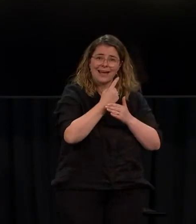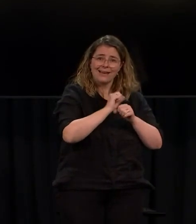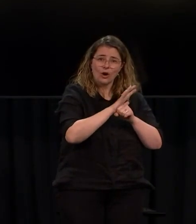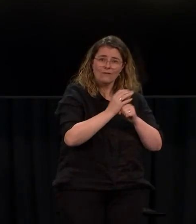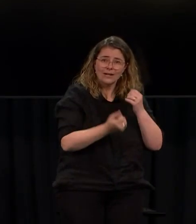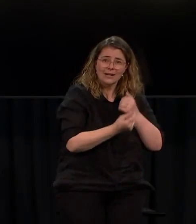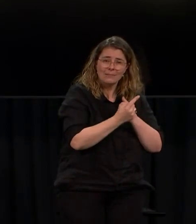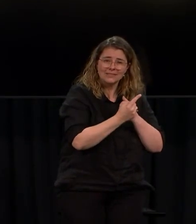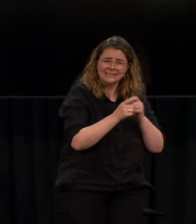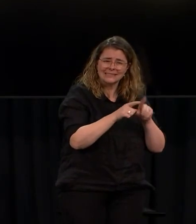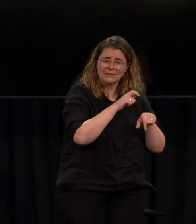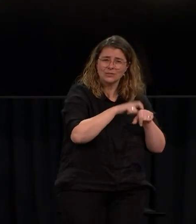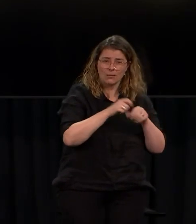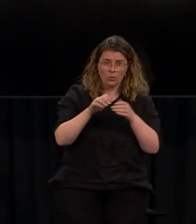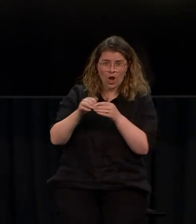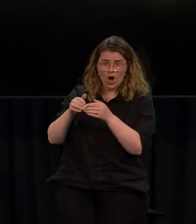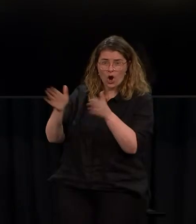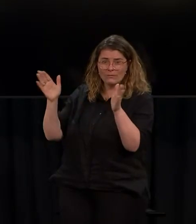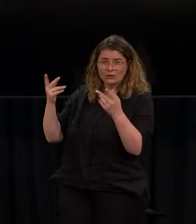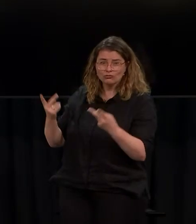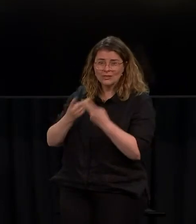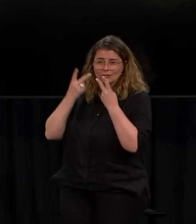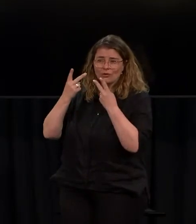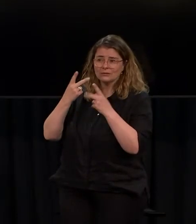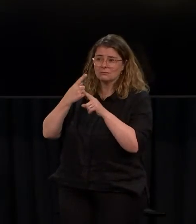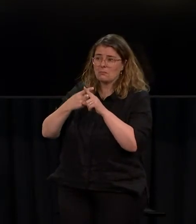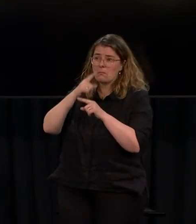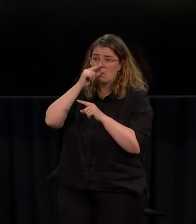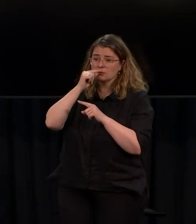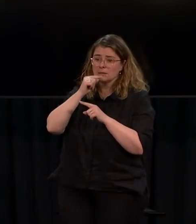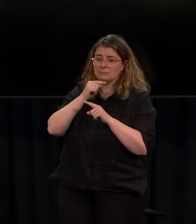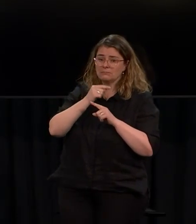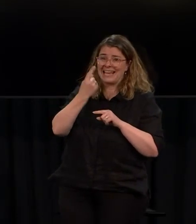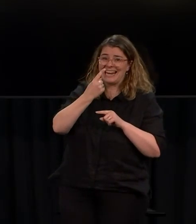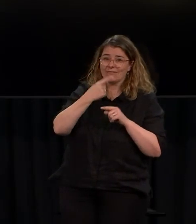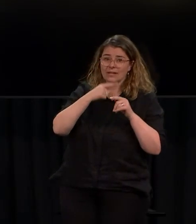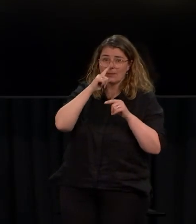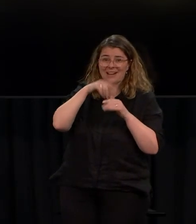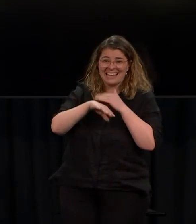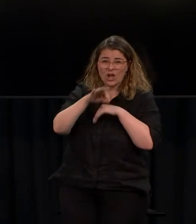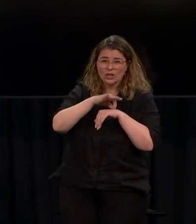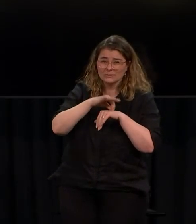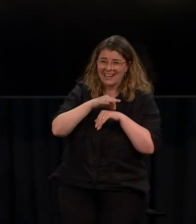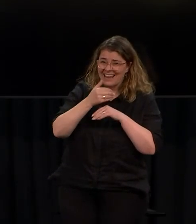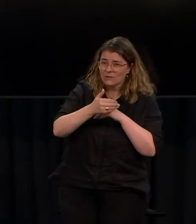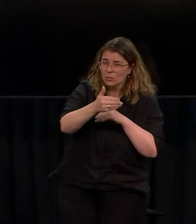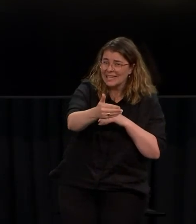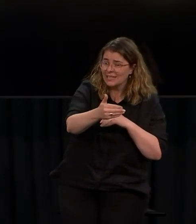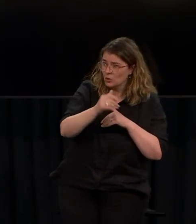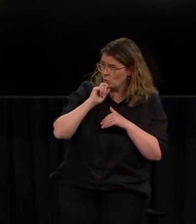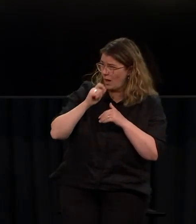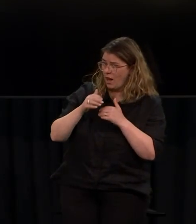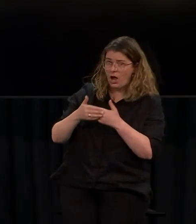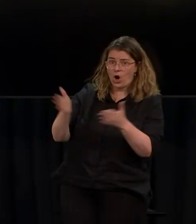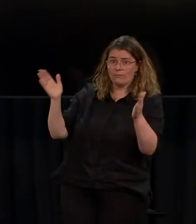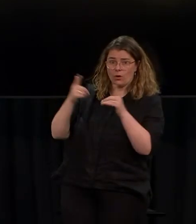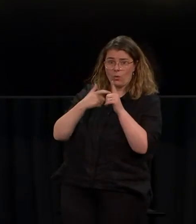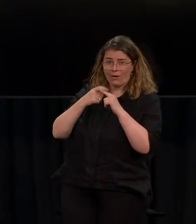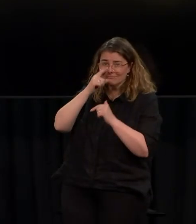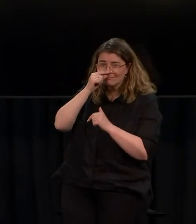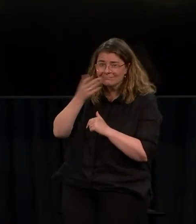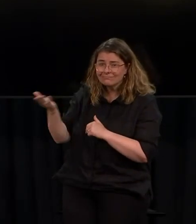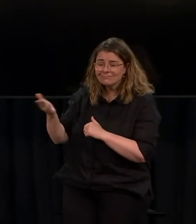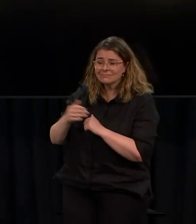and potentially 11 new ICU admissions every week? Well, of course, at that point,